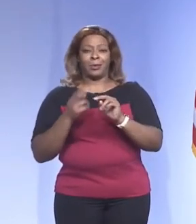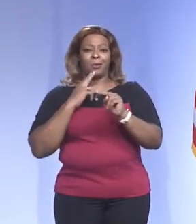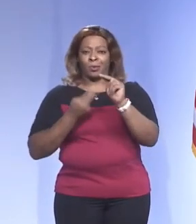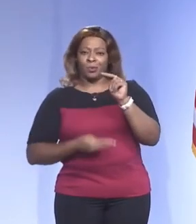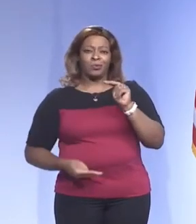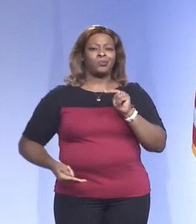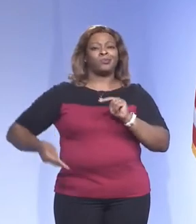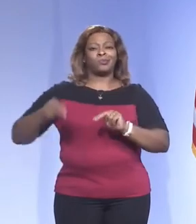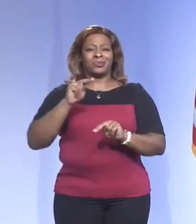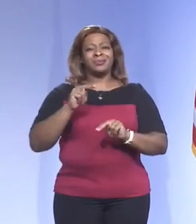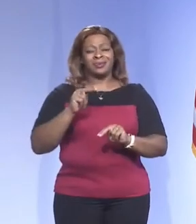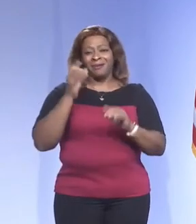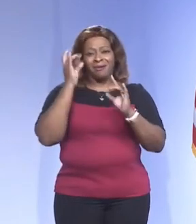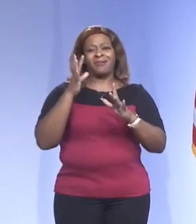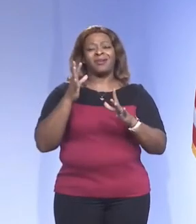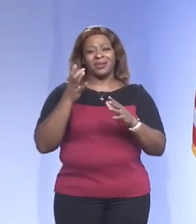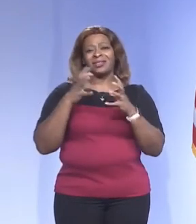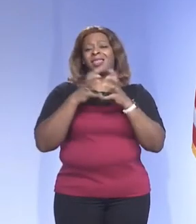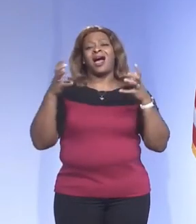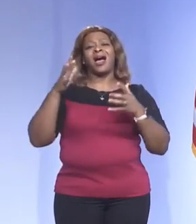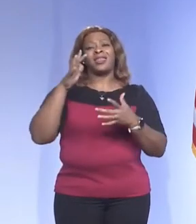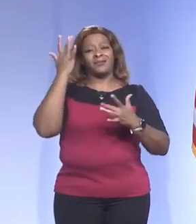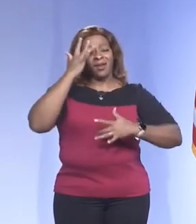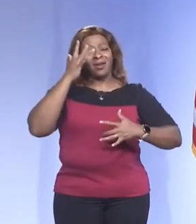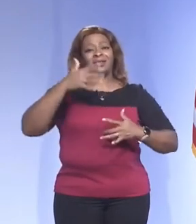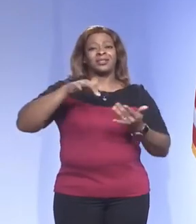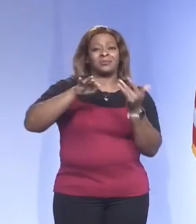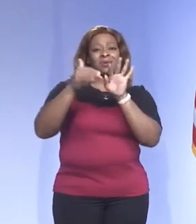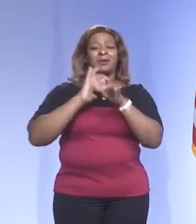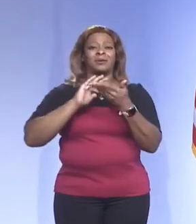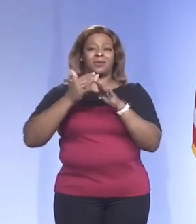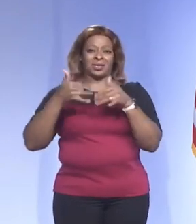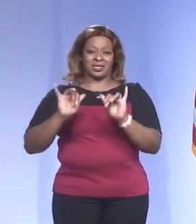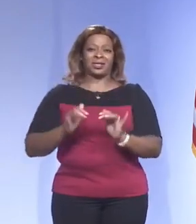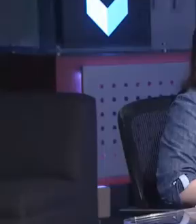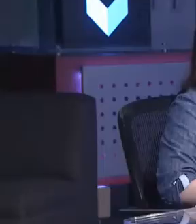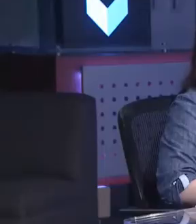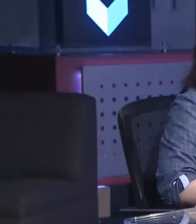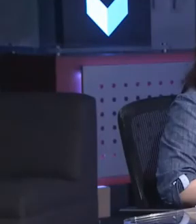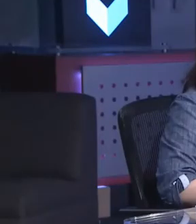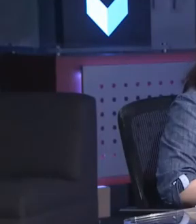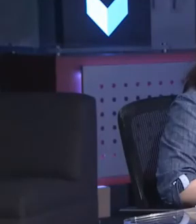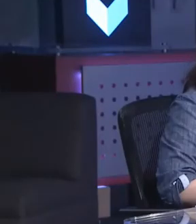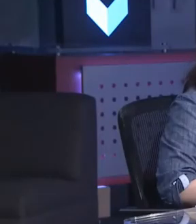re-energize this epidemic, because there's plenty of virus in our community right now.